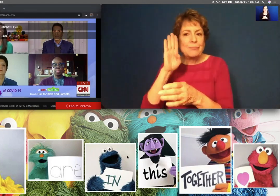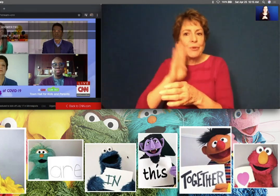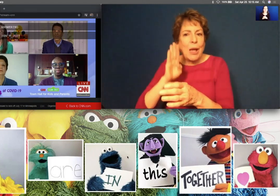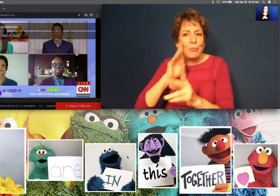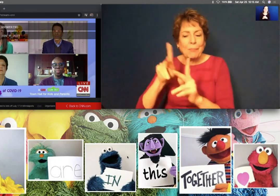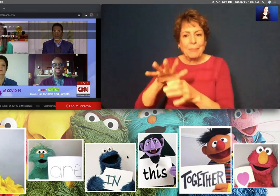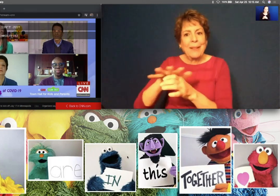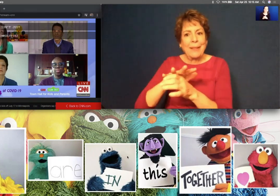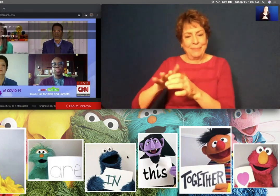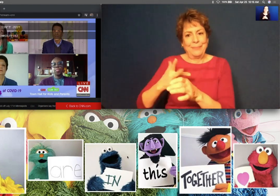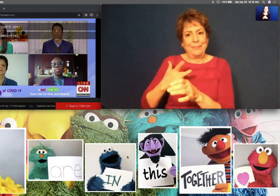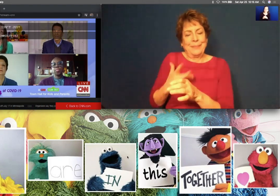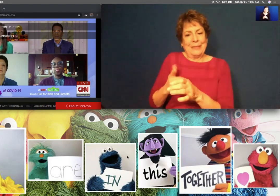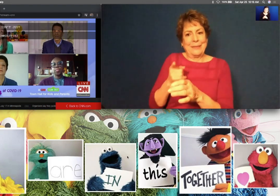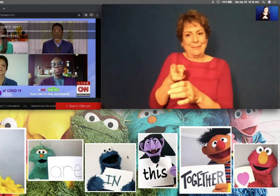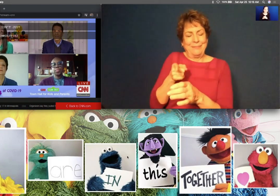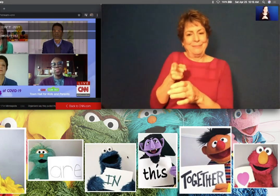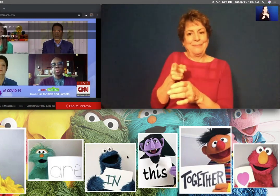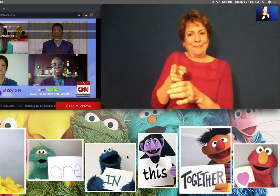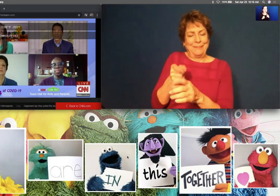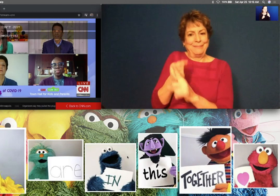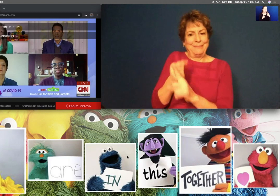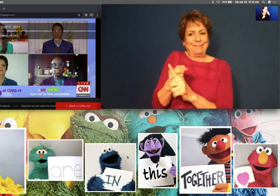kids understand why?